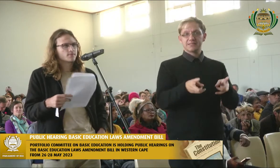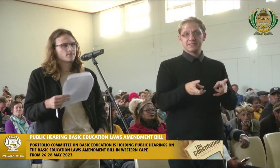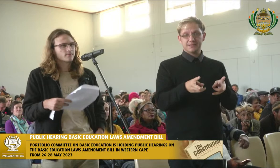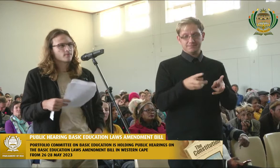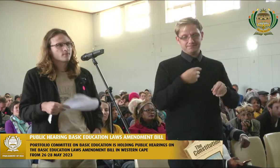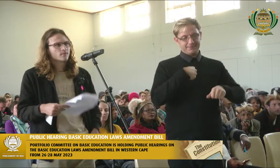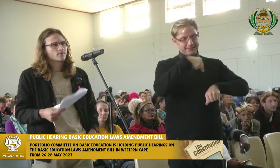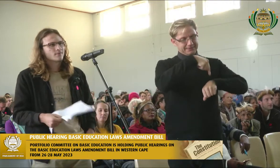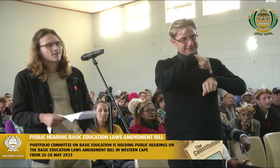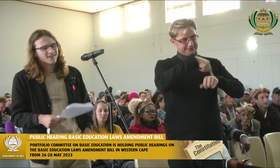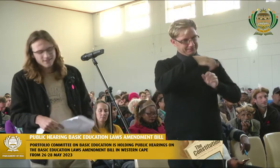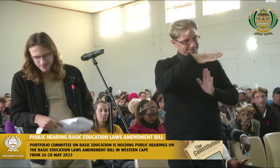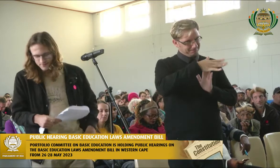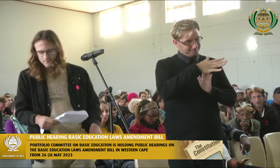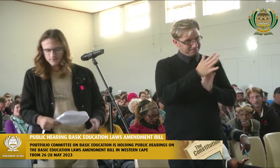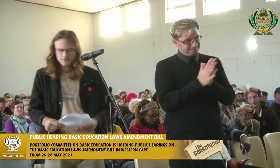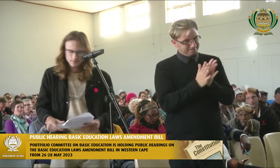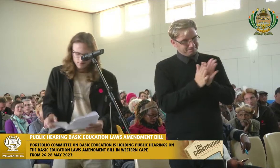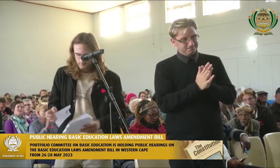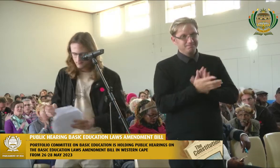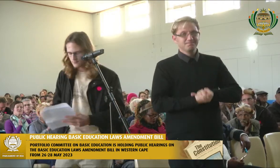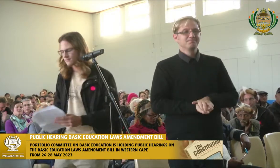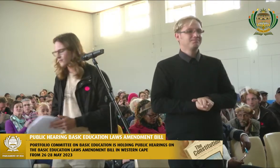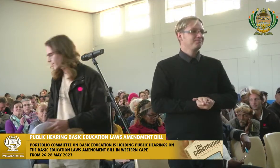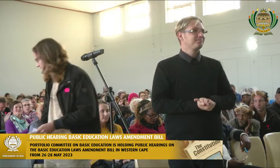time is up, Mhlekazi.